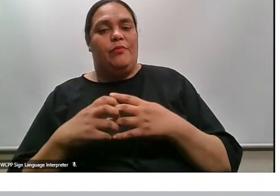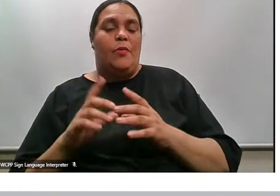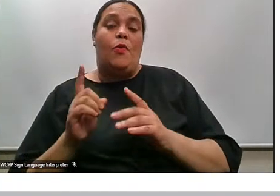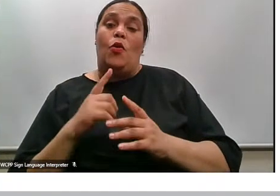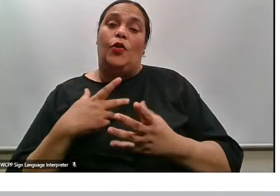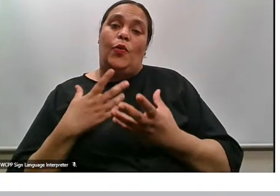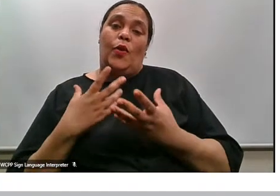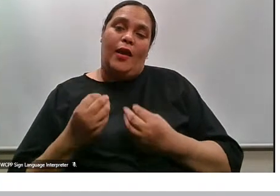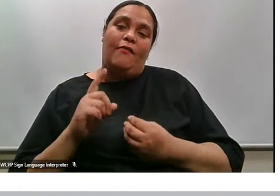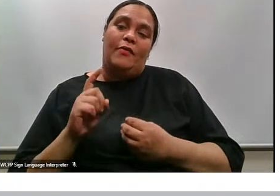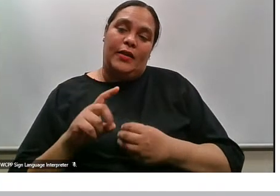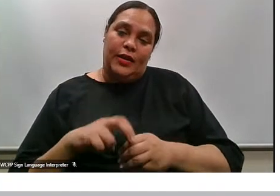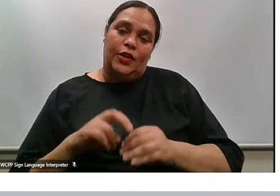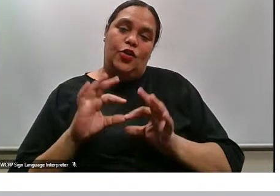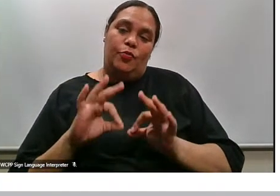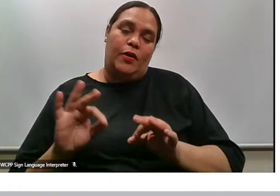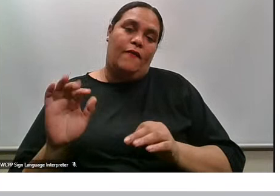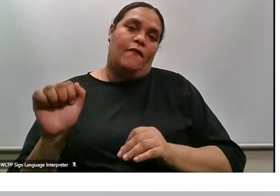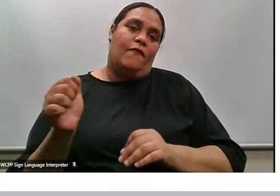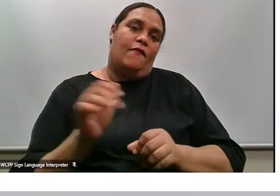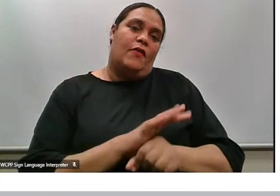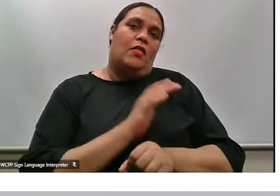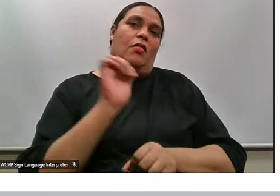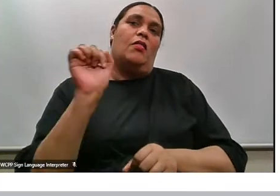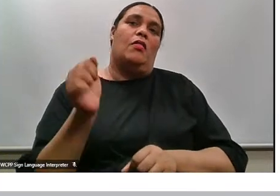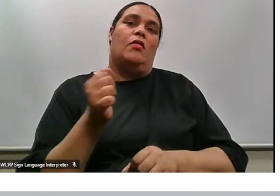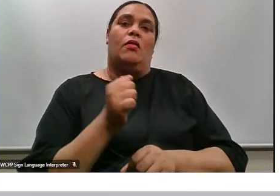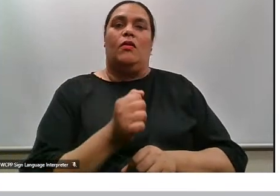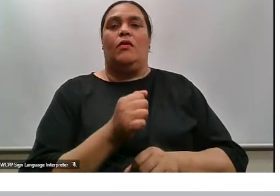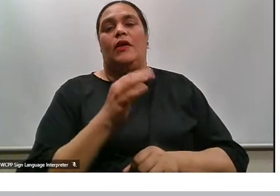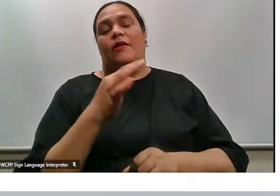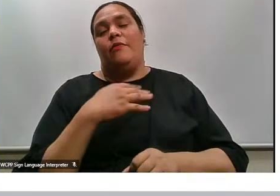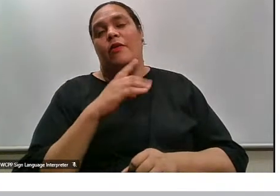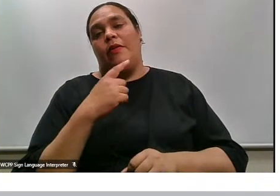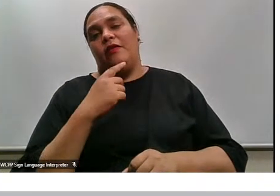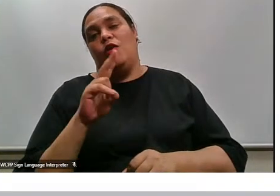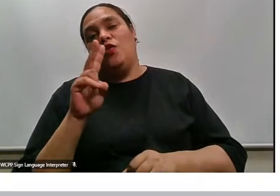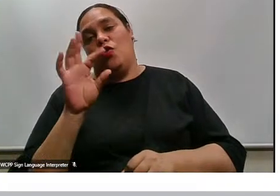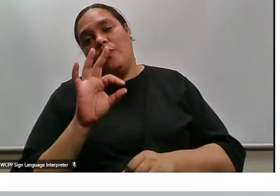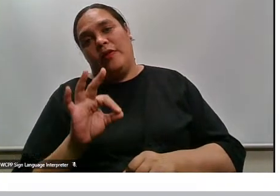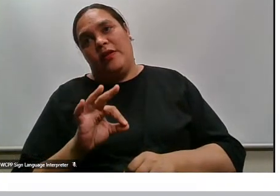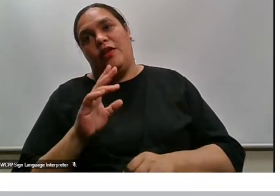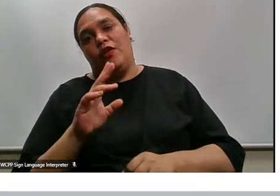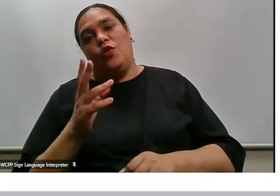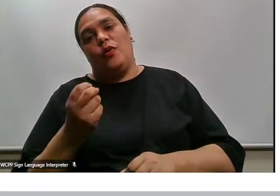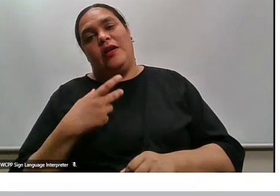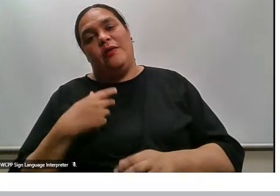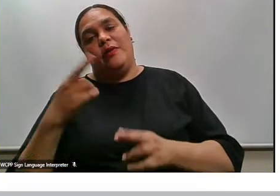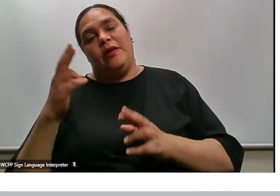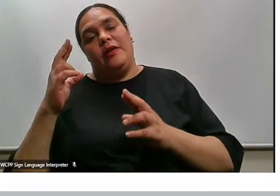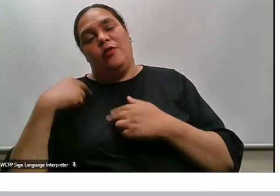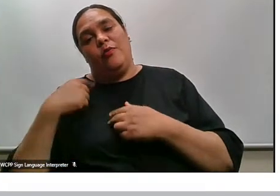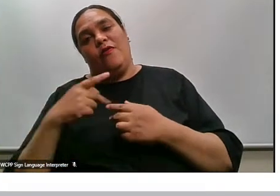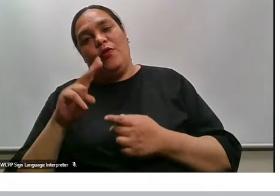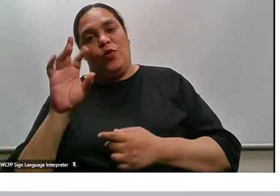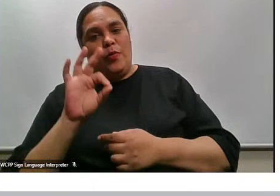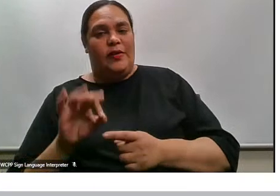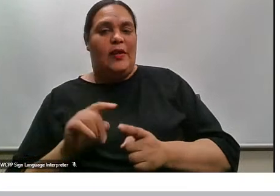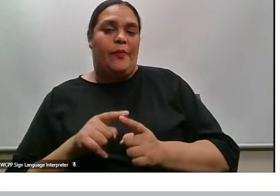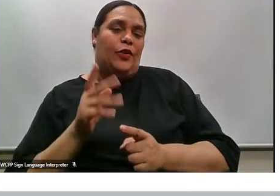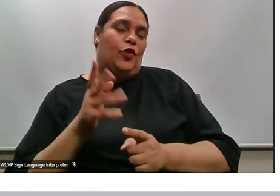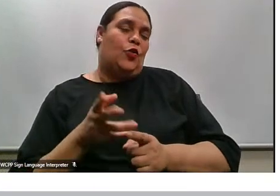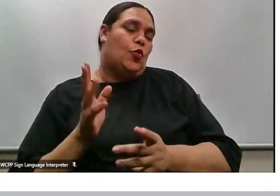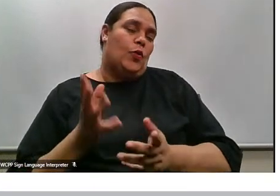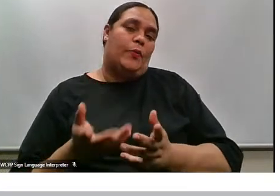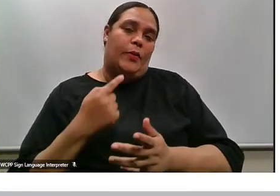have should be ideally filled. If I must say 2%, then you will be accountable to 2%, but you will probably say